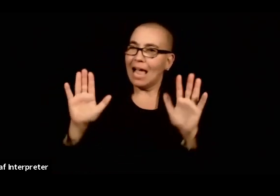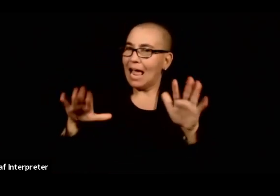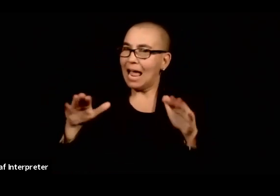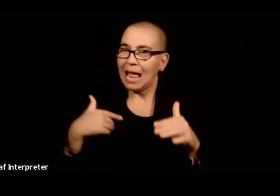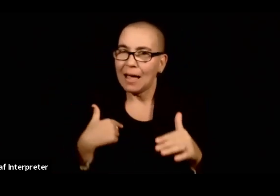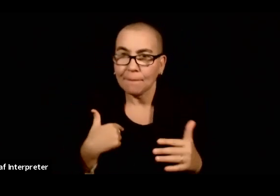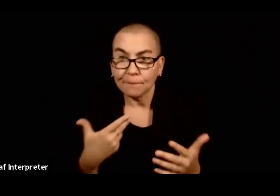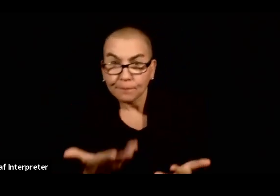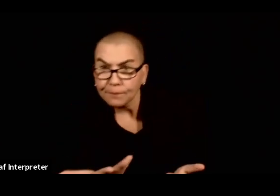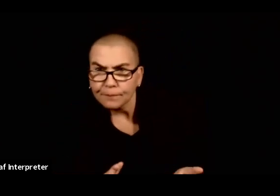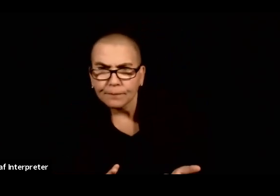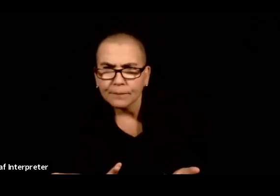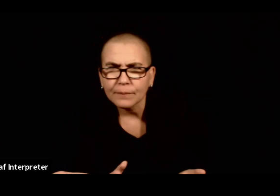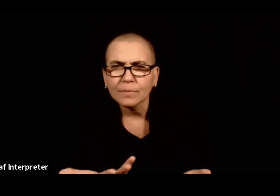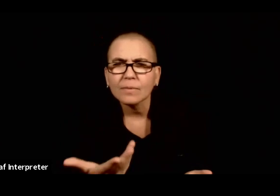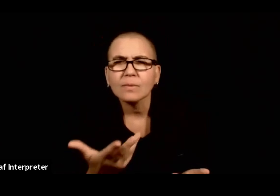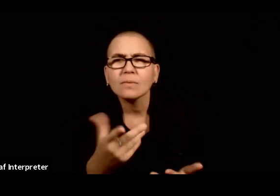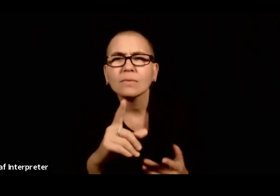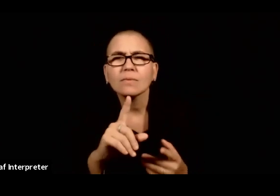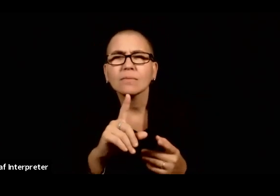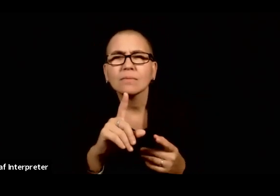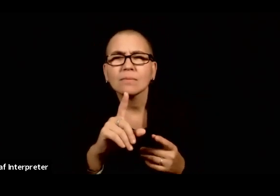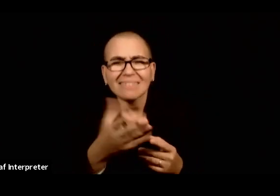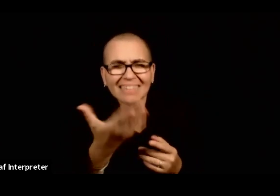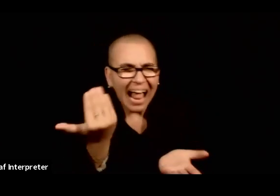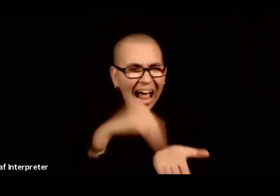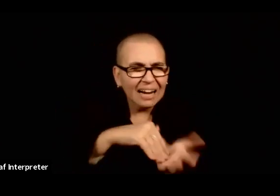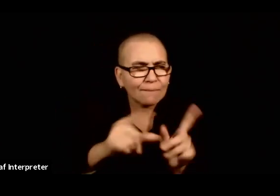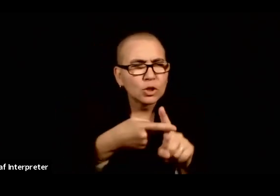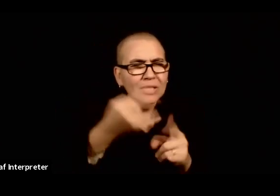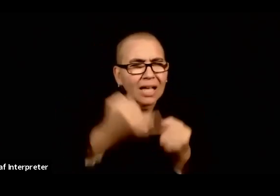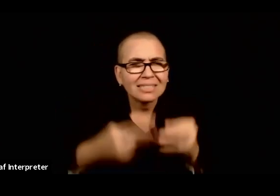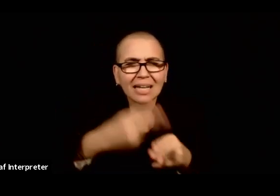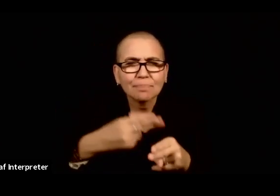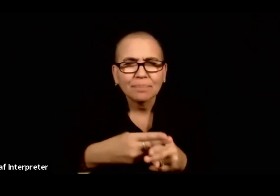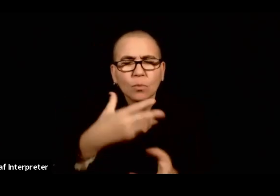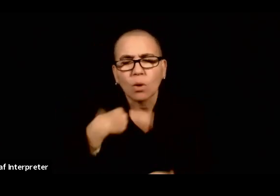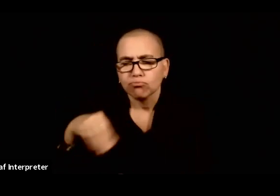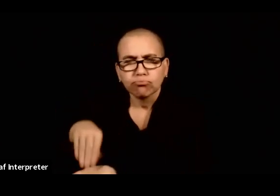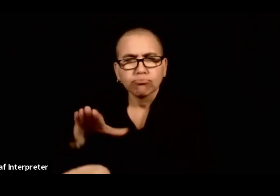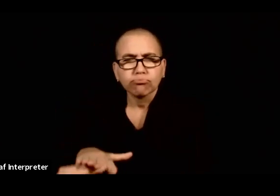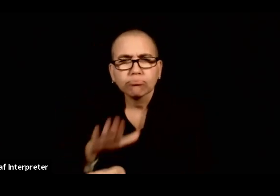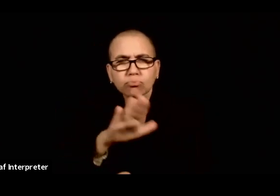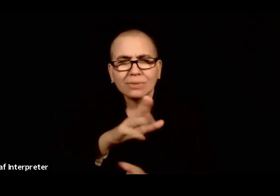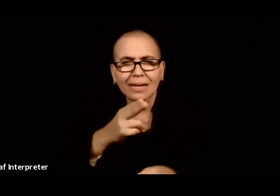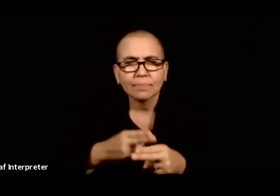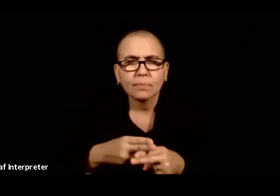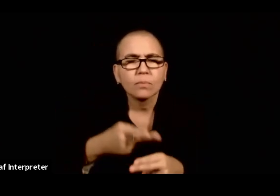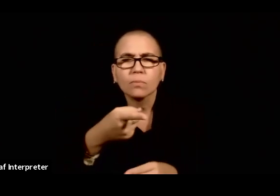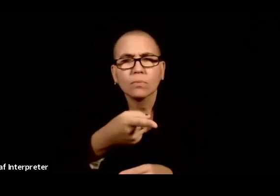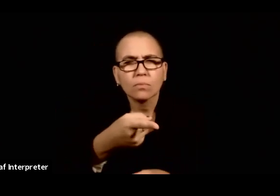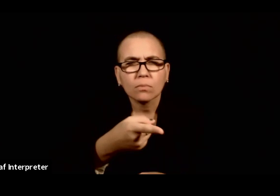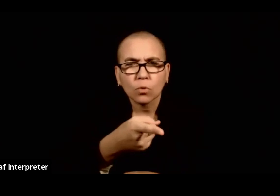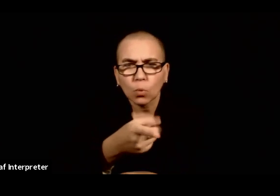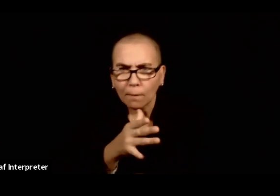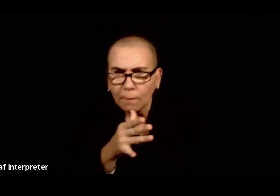name. It sounded as if she was from Stillwater. I wanted to confirm that. And then also her mother's name and what